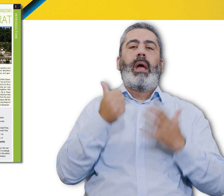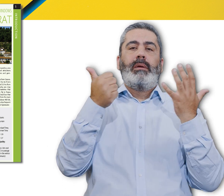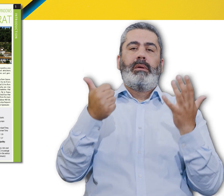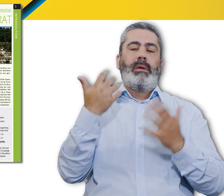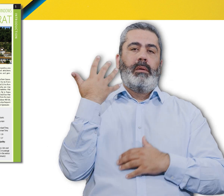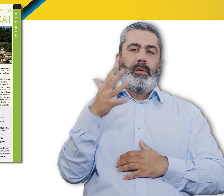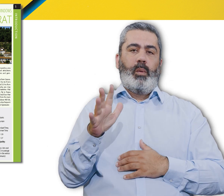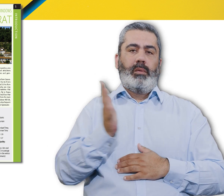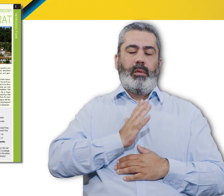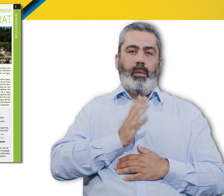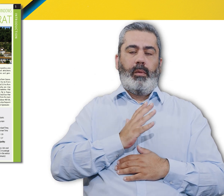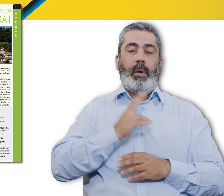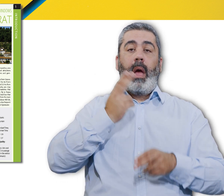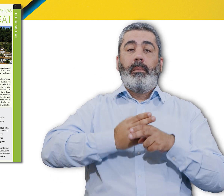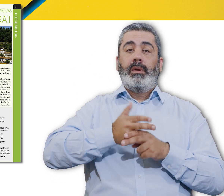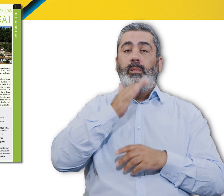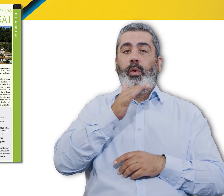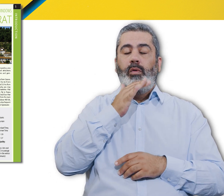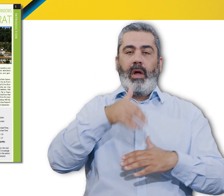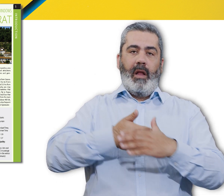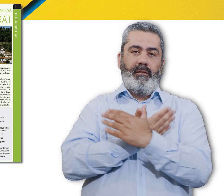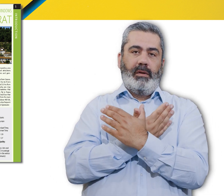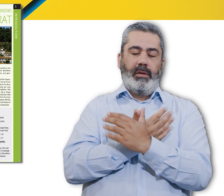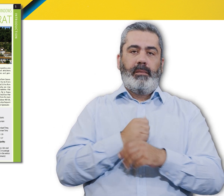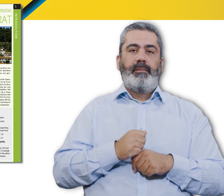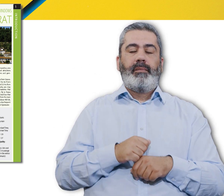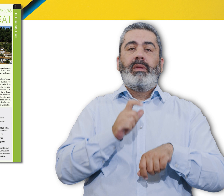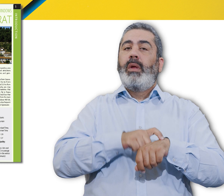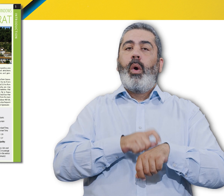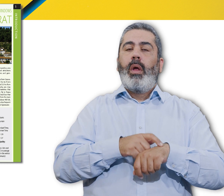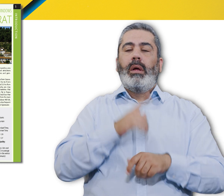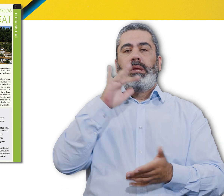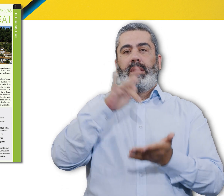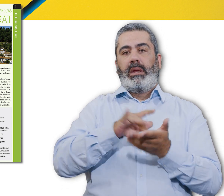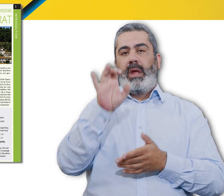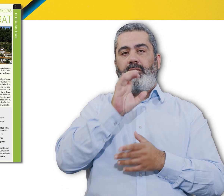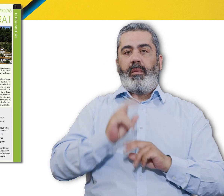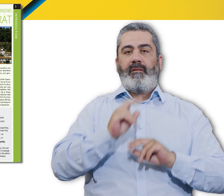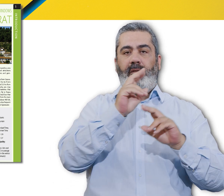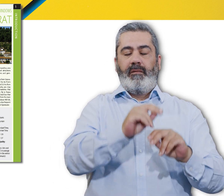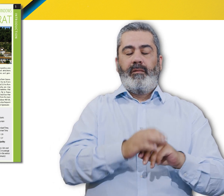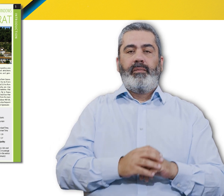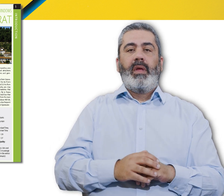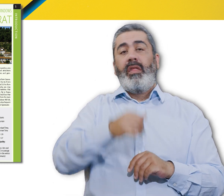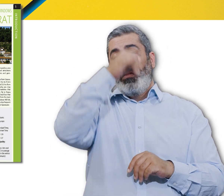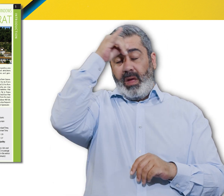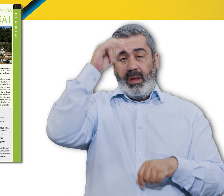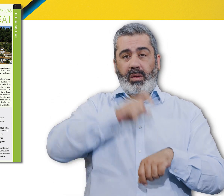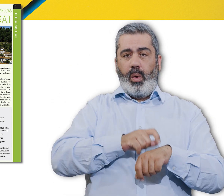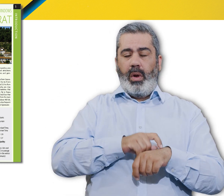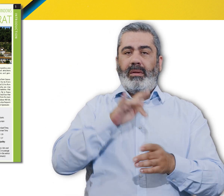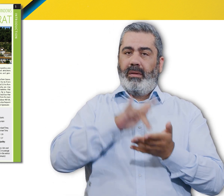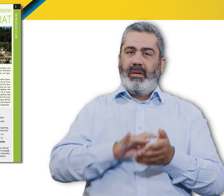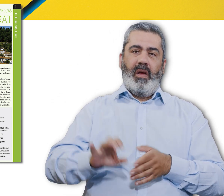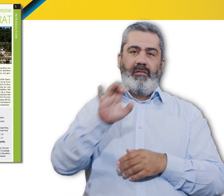36.500 inhabitants. Official language, Albanian. Time zone, Central European Standard Time, Central